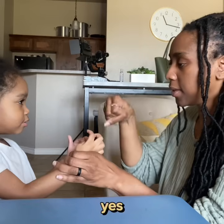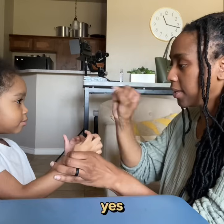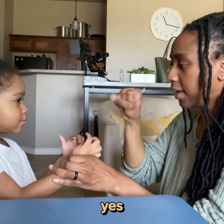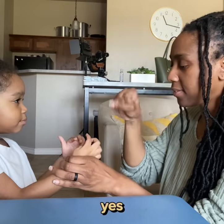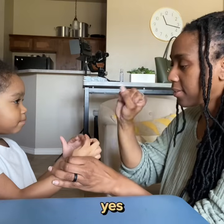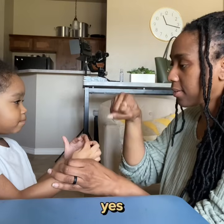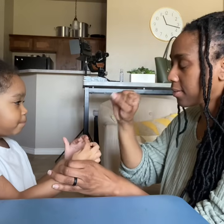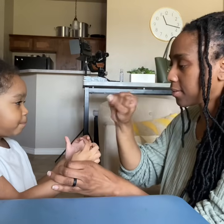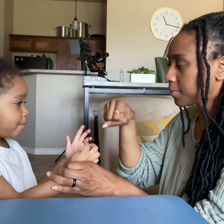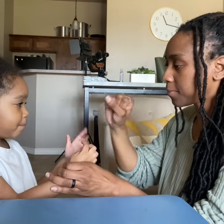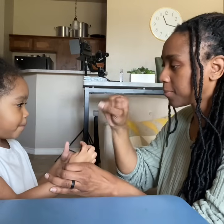Yes?